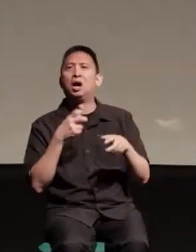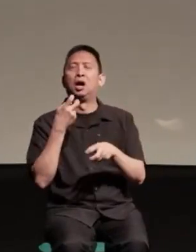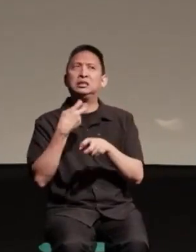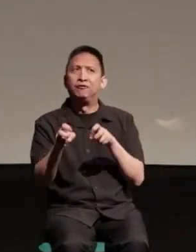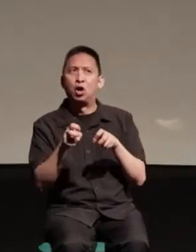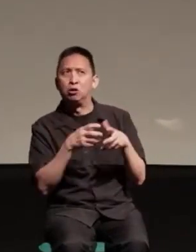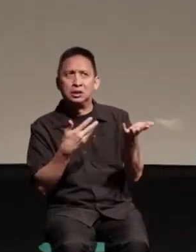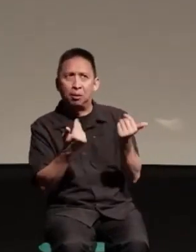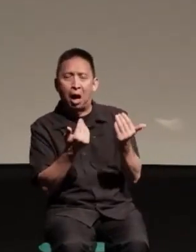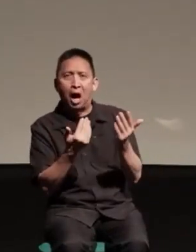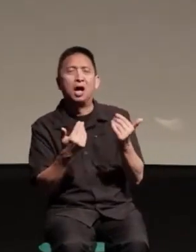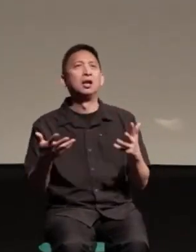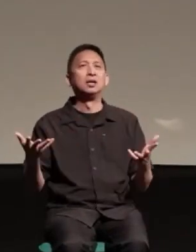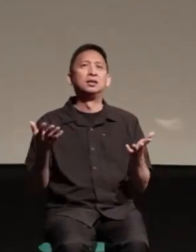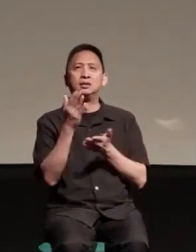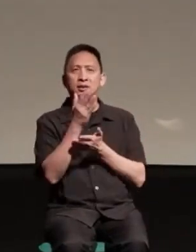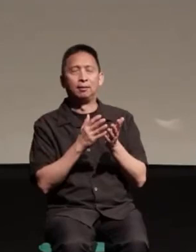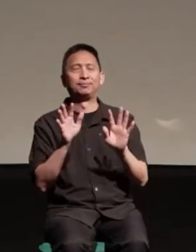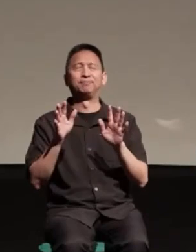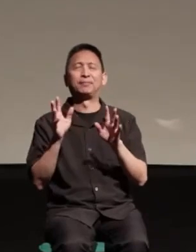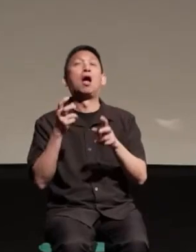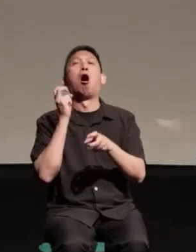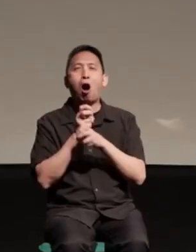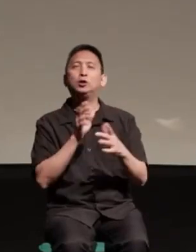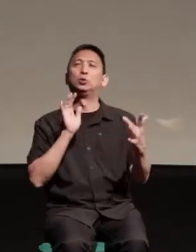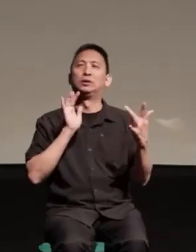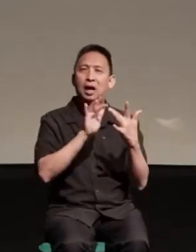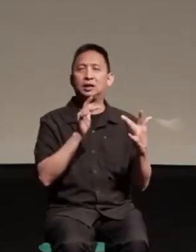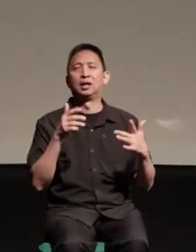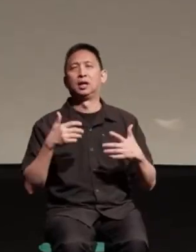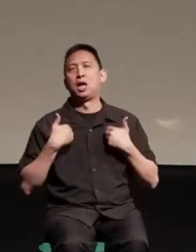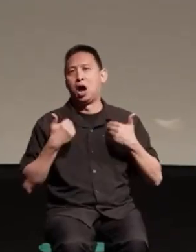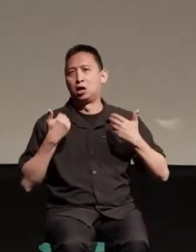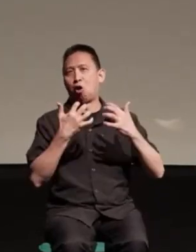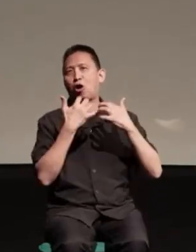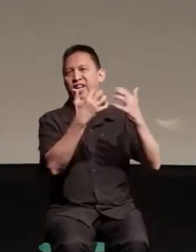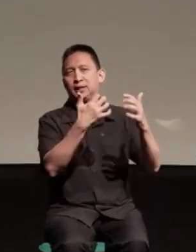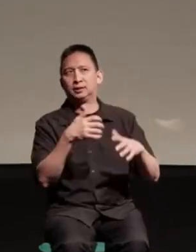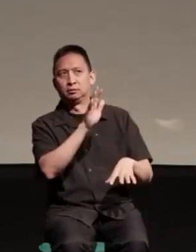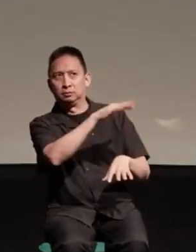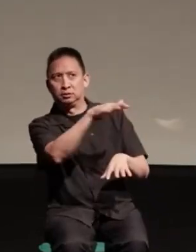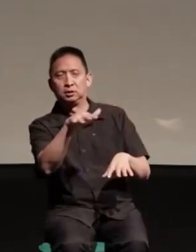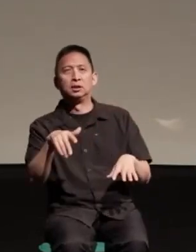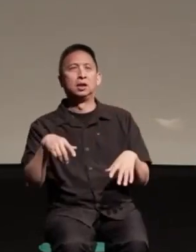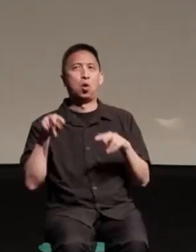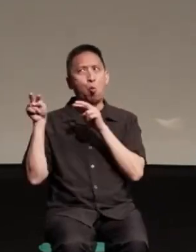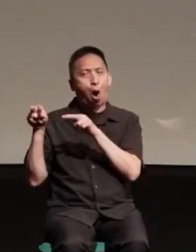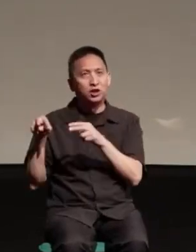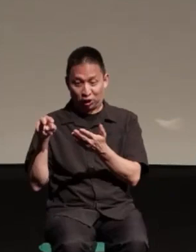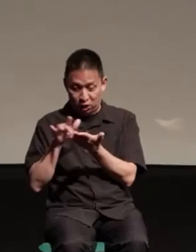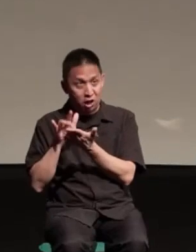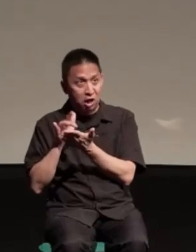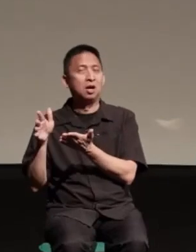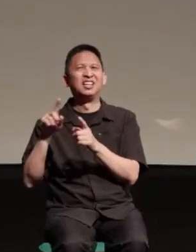young audiences. Sorry. It was very difficult to get them to see the film like in the platforms or where it